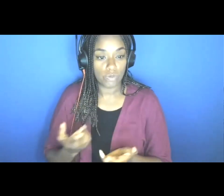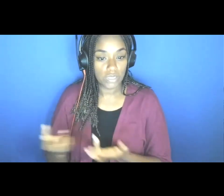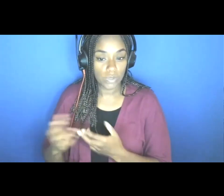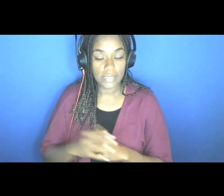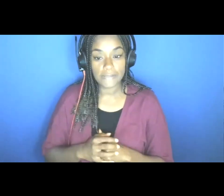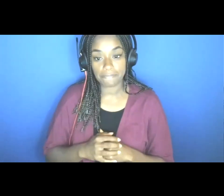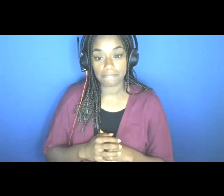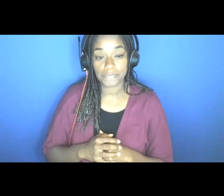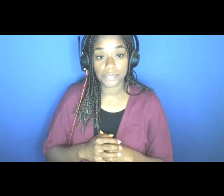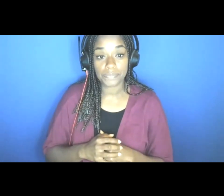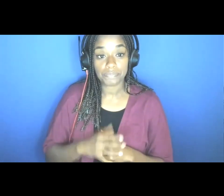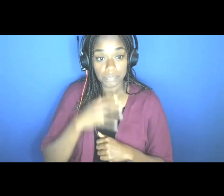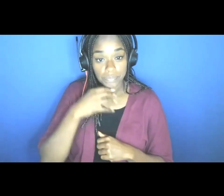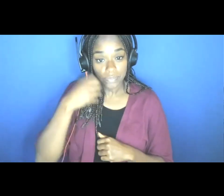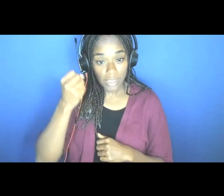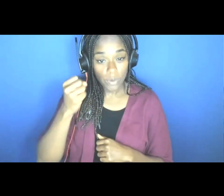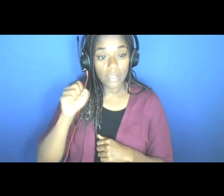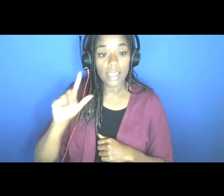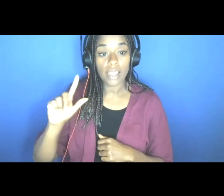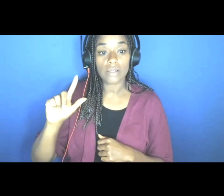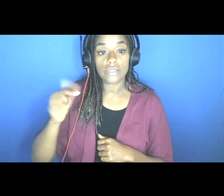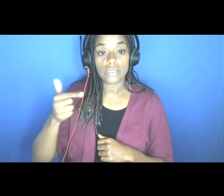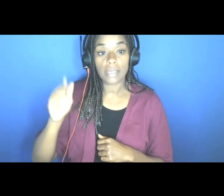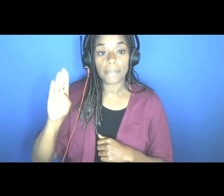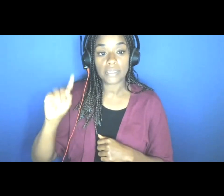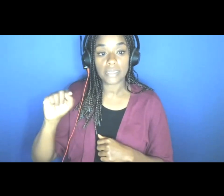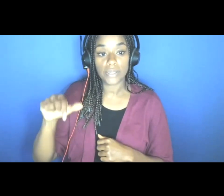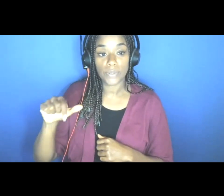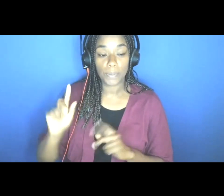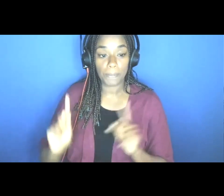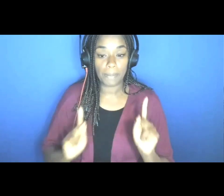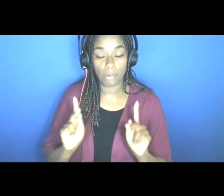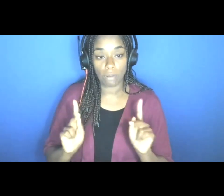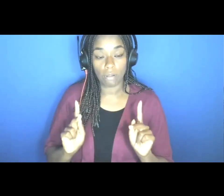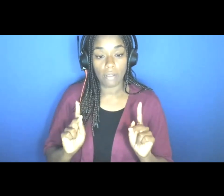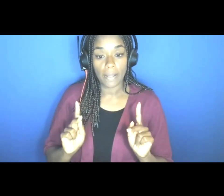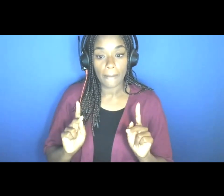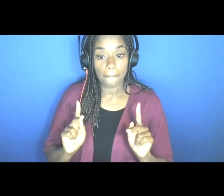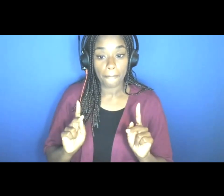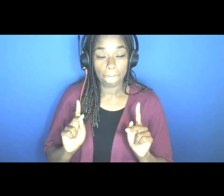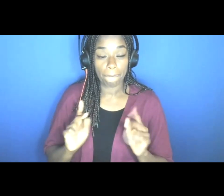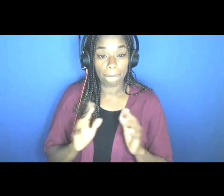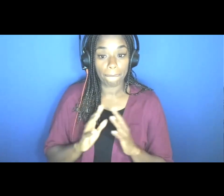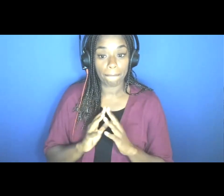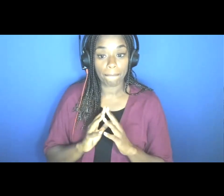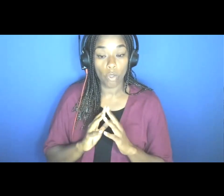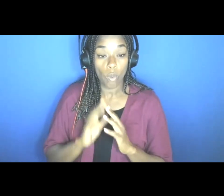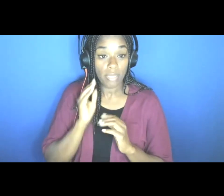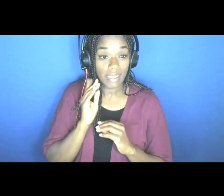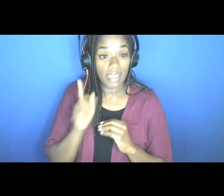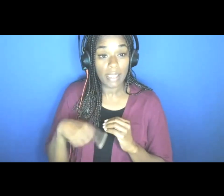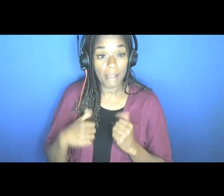Elderly LGBTQ people who are thinking about living in a setting for